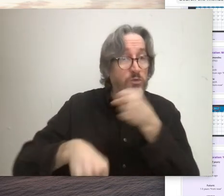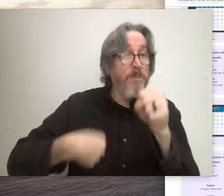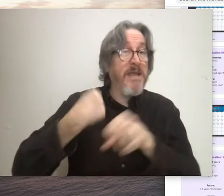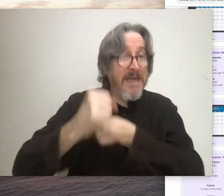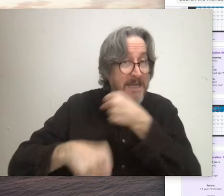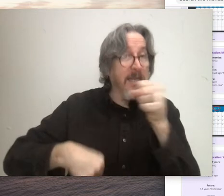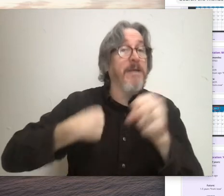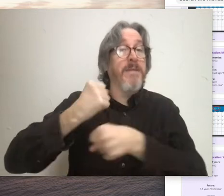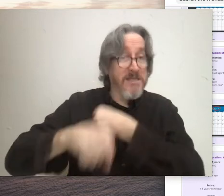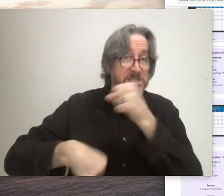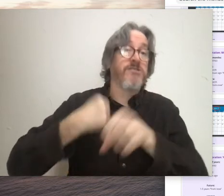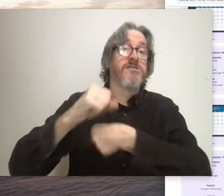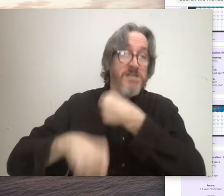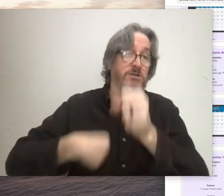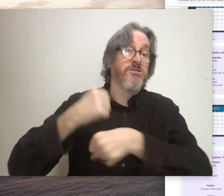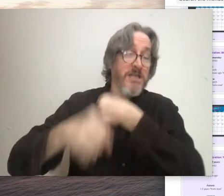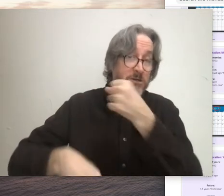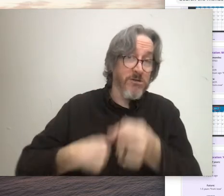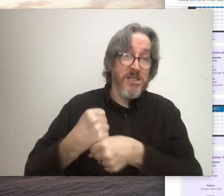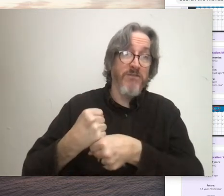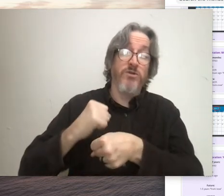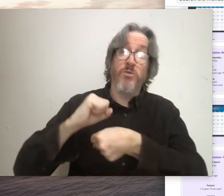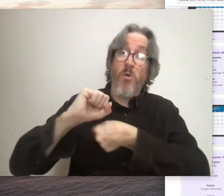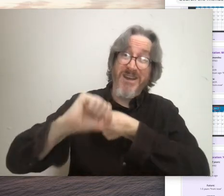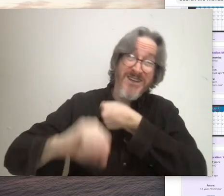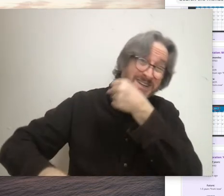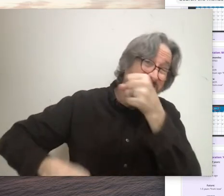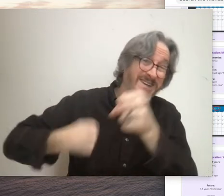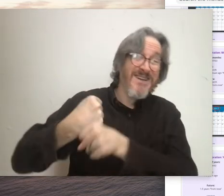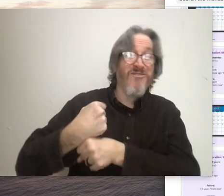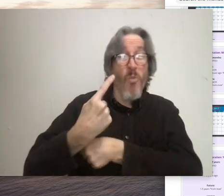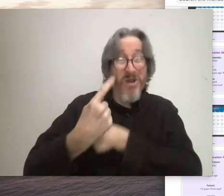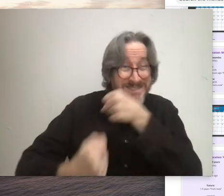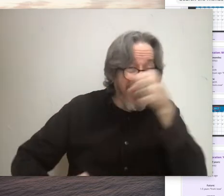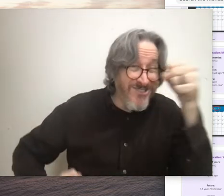If you repeat it, it means years, years, years. If you do one,